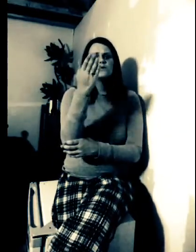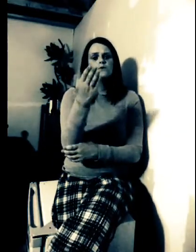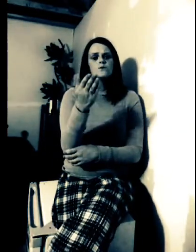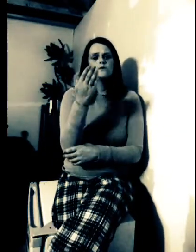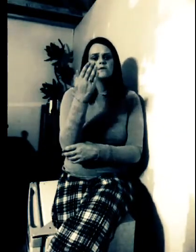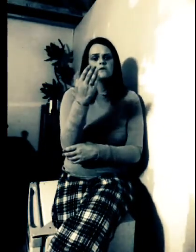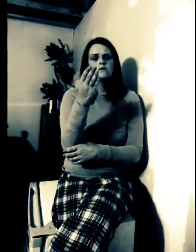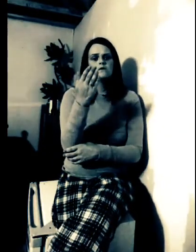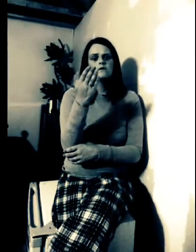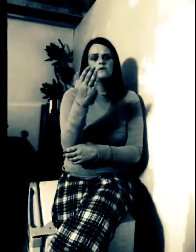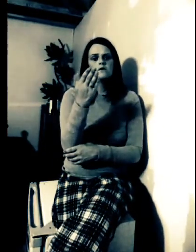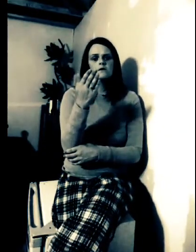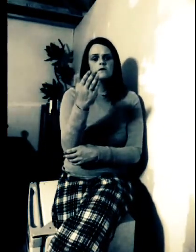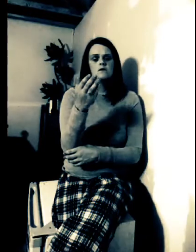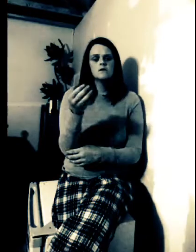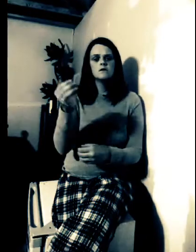Let